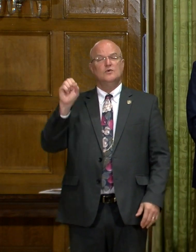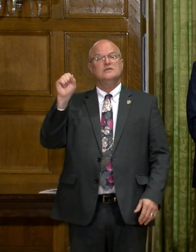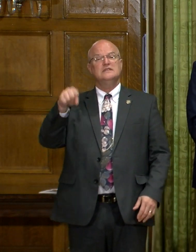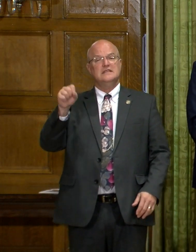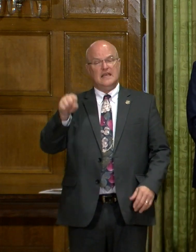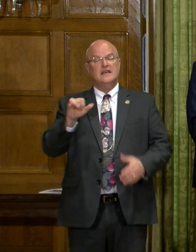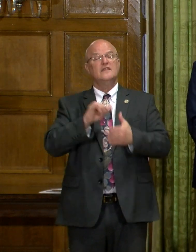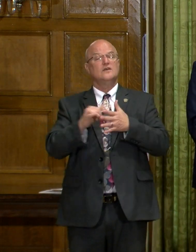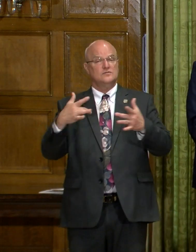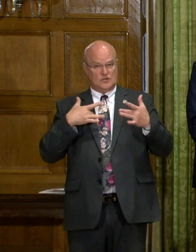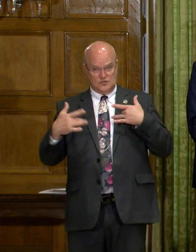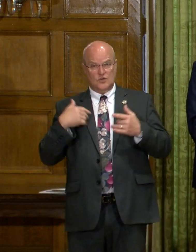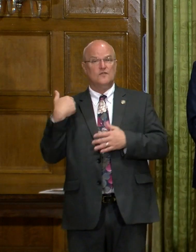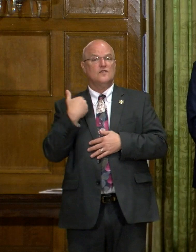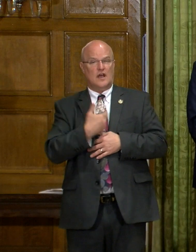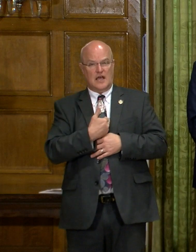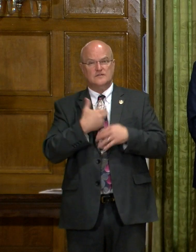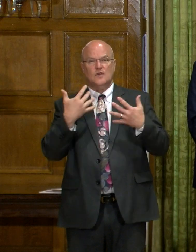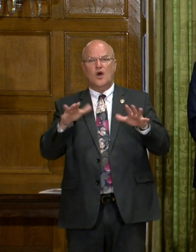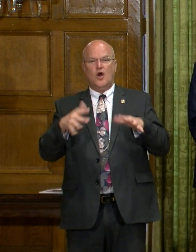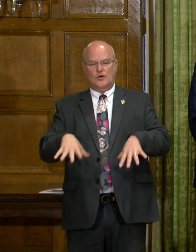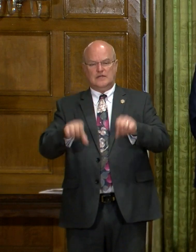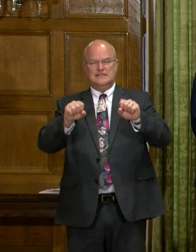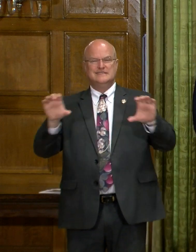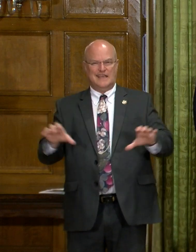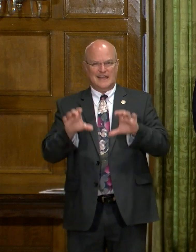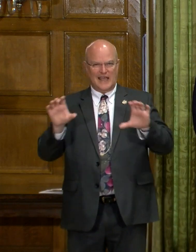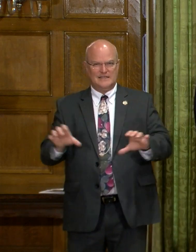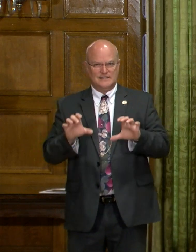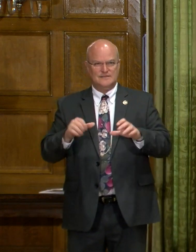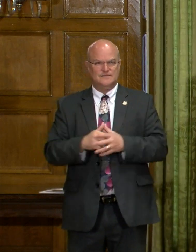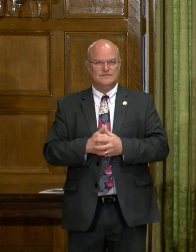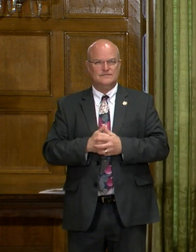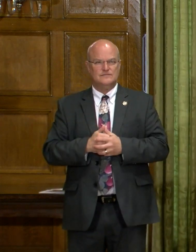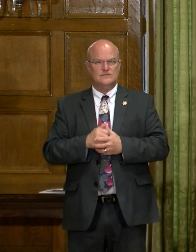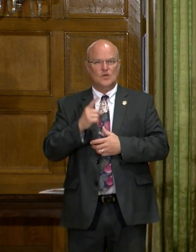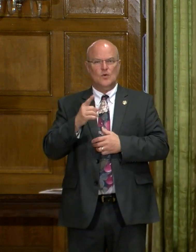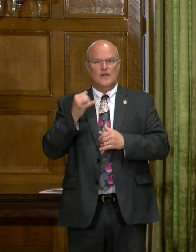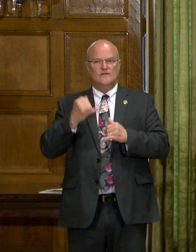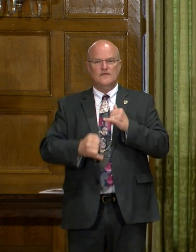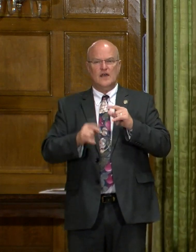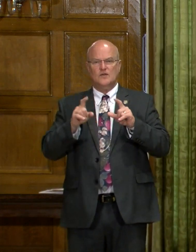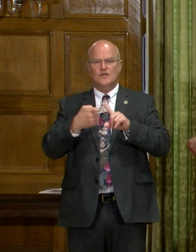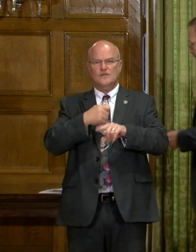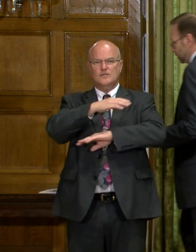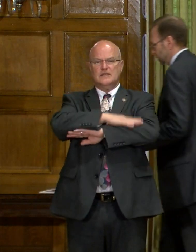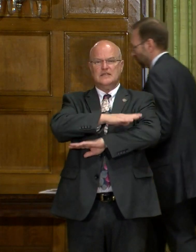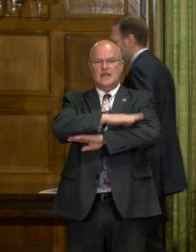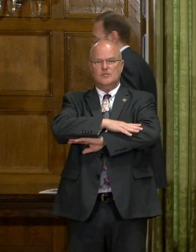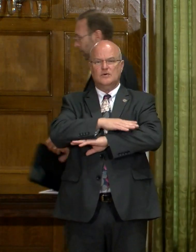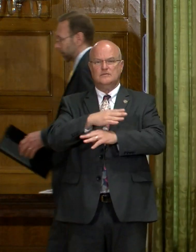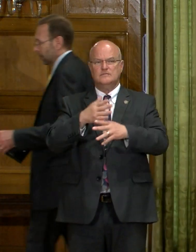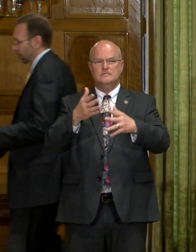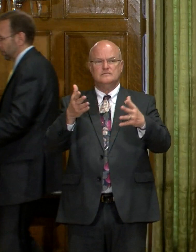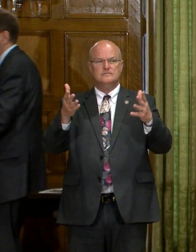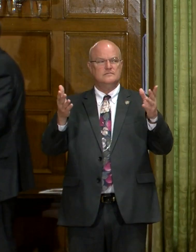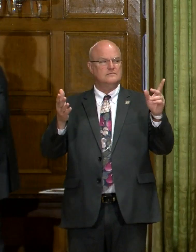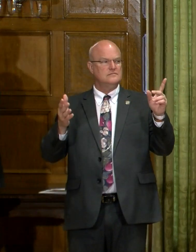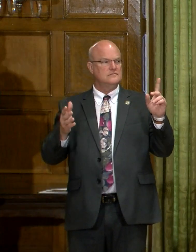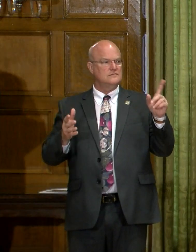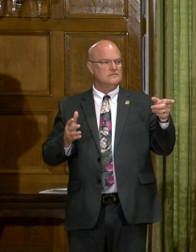yes, those are of concern to us, and we're already taking action. All right, one final question from the table here, if there is